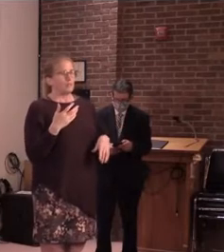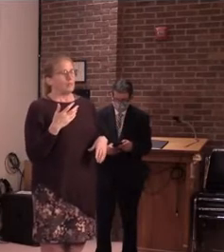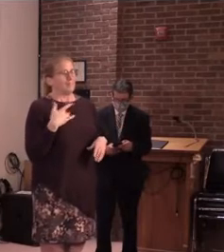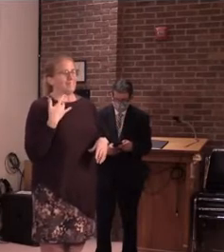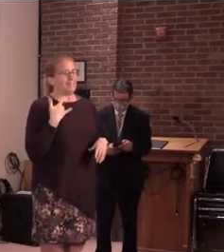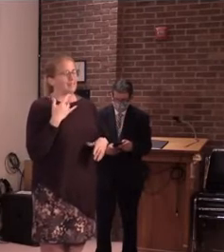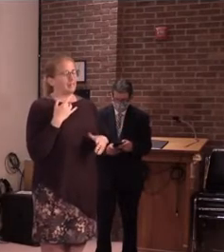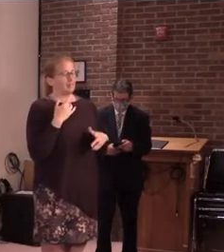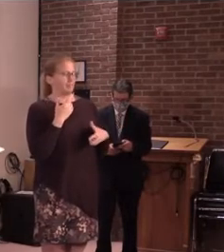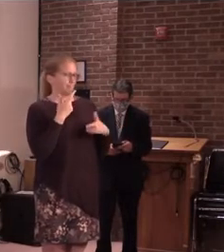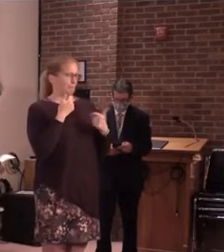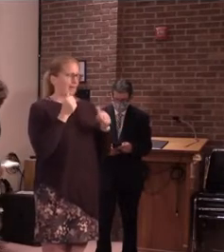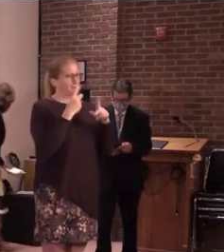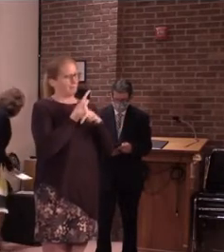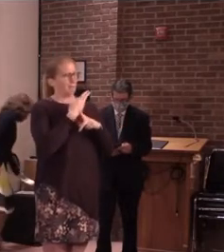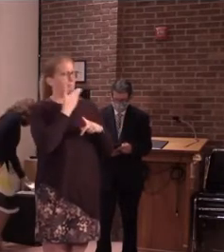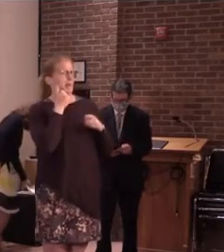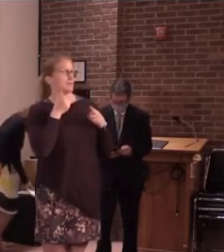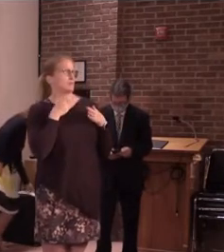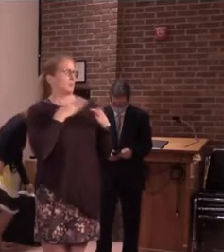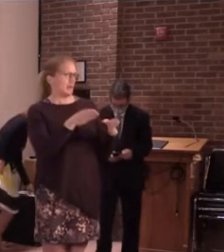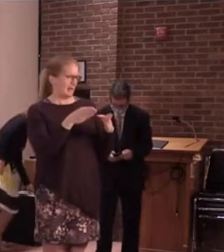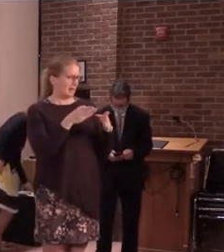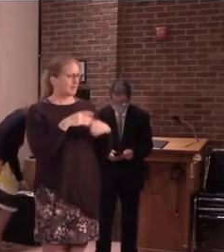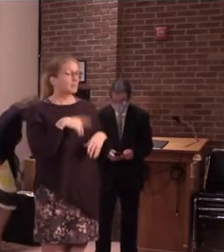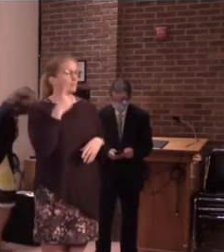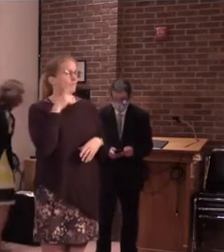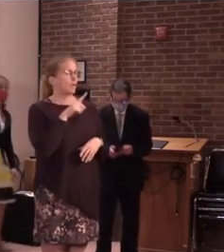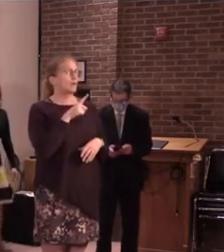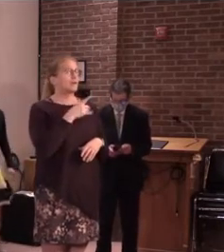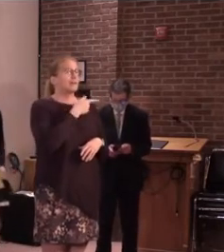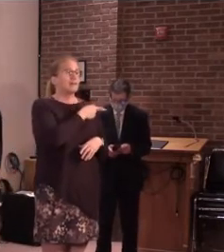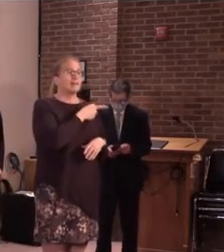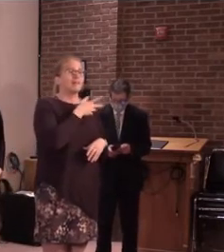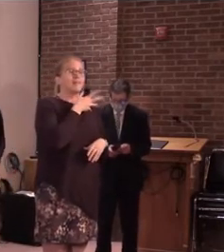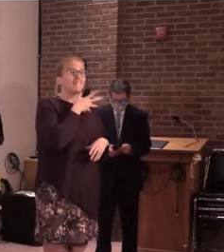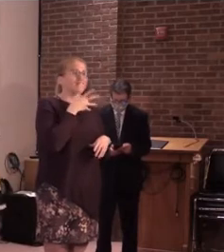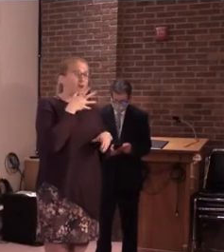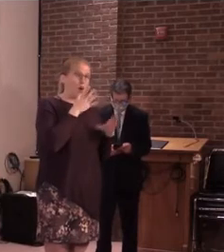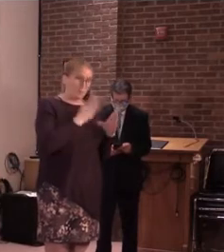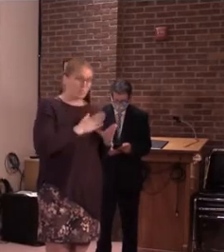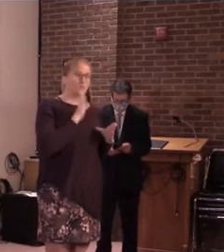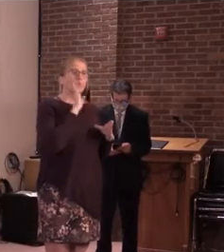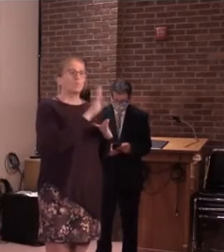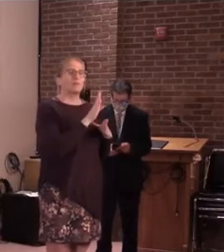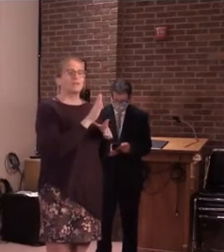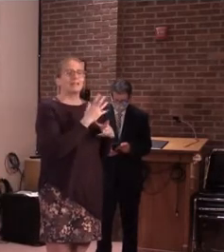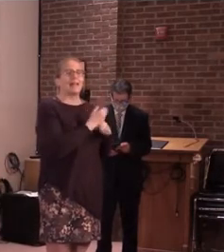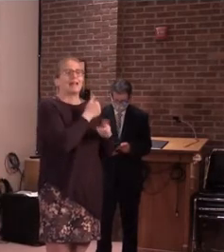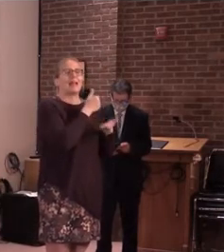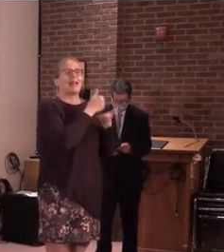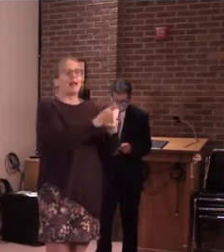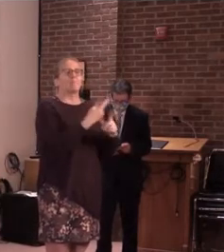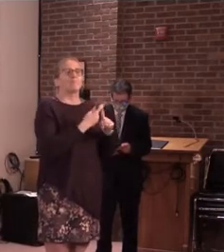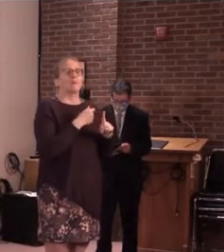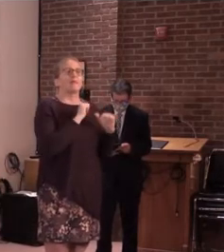atmosphere. So the agricultural producers will be assisted by Agency of Ag.